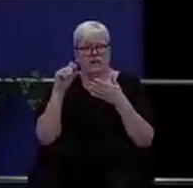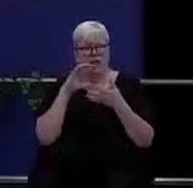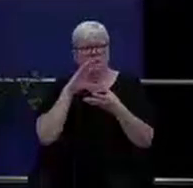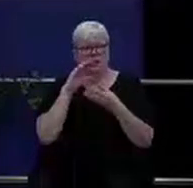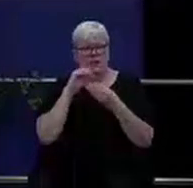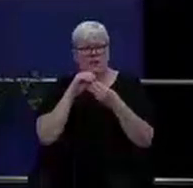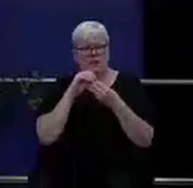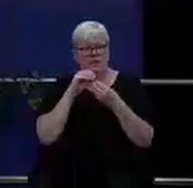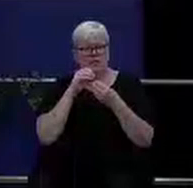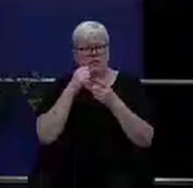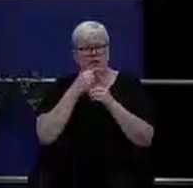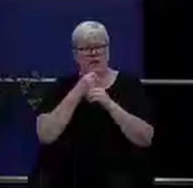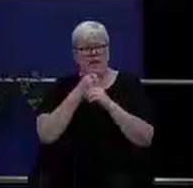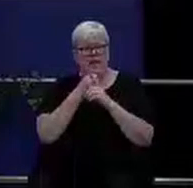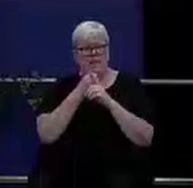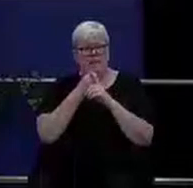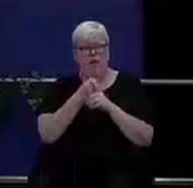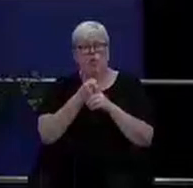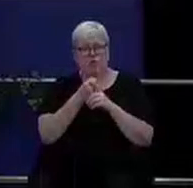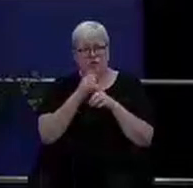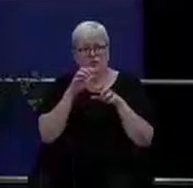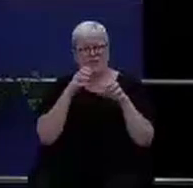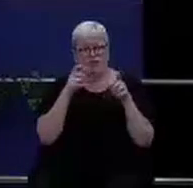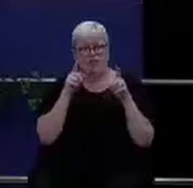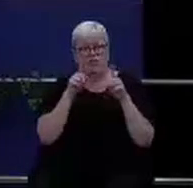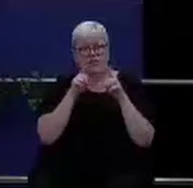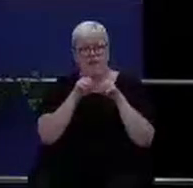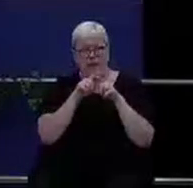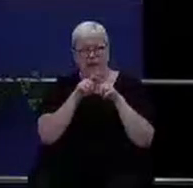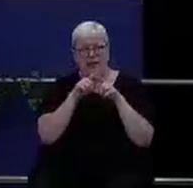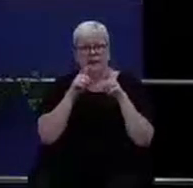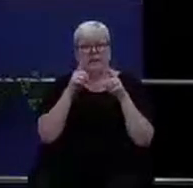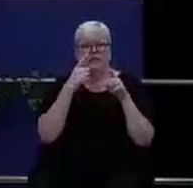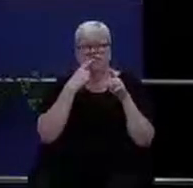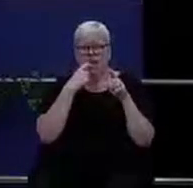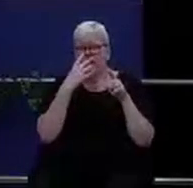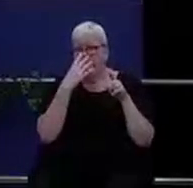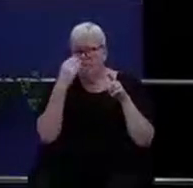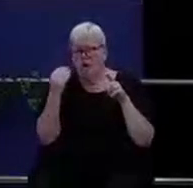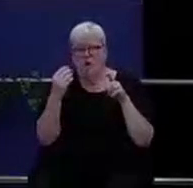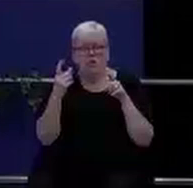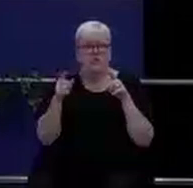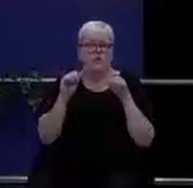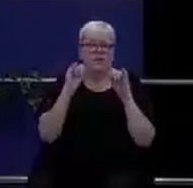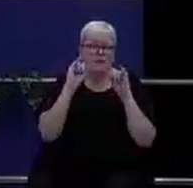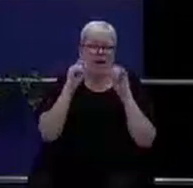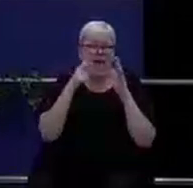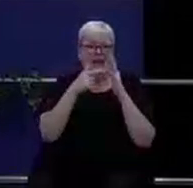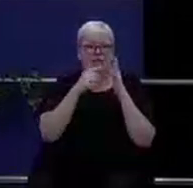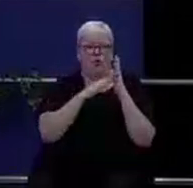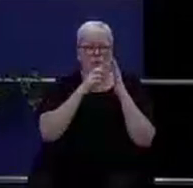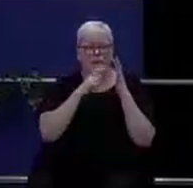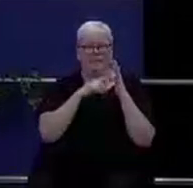sometimes imposed on creatures like the raven or Brer Fox? As a bad omen, you mean, that sort of thing,